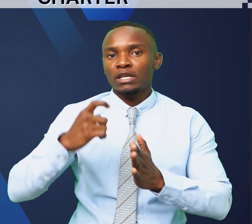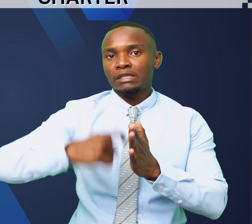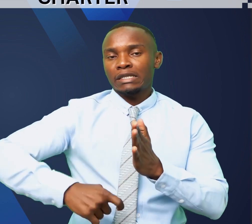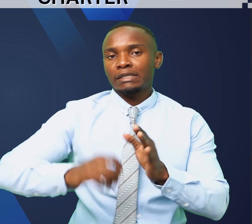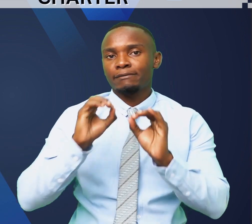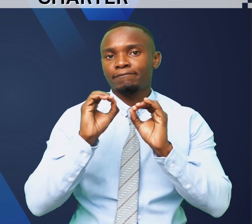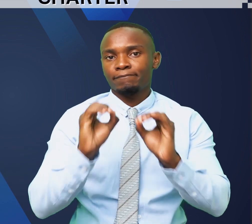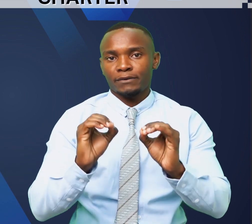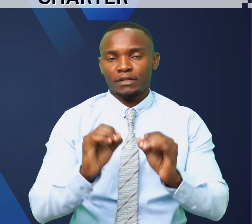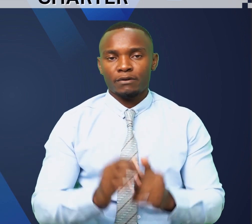nil.